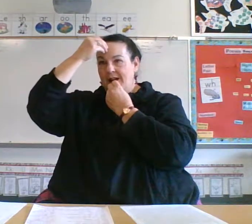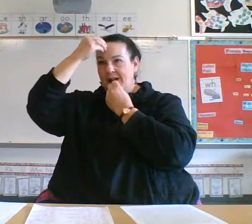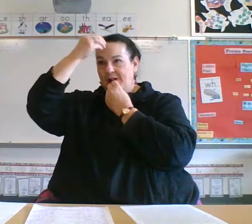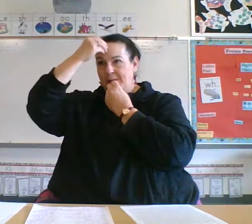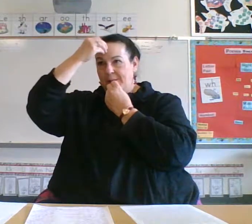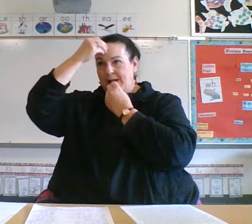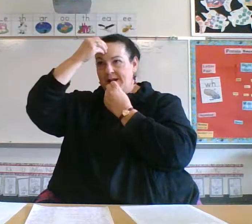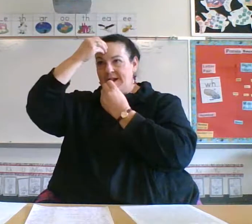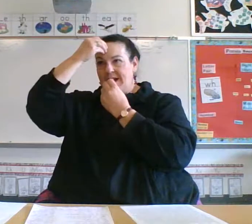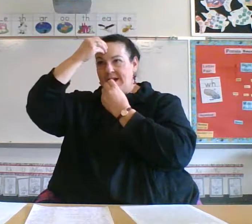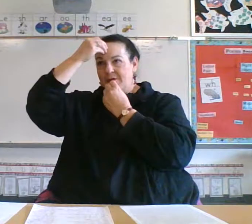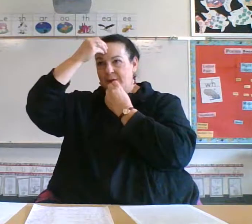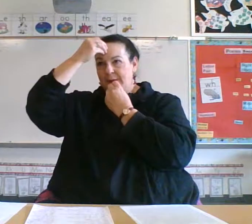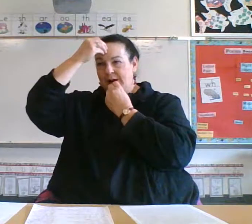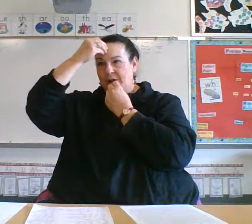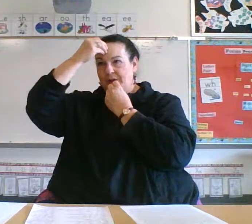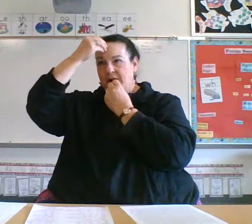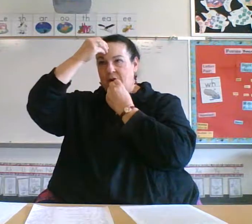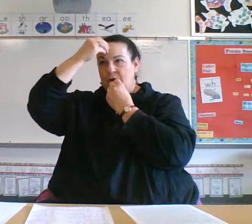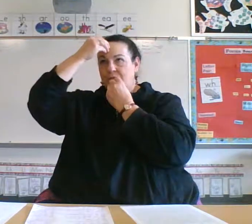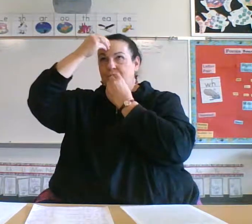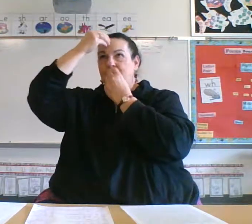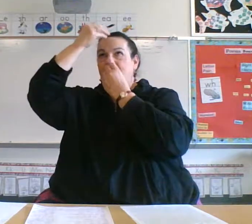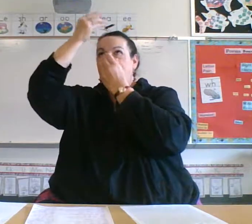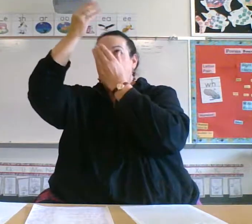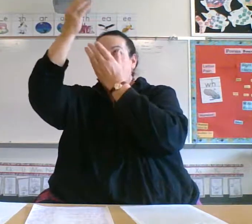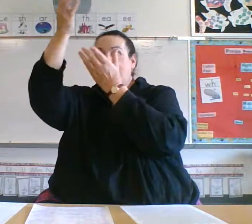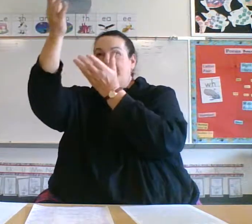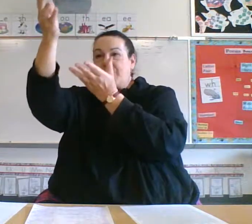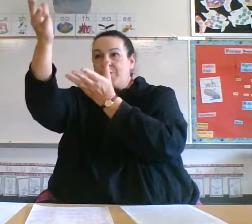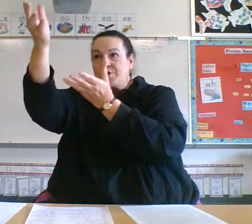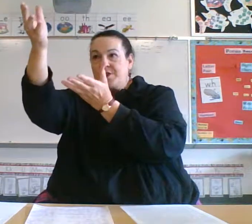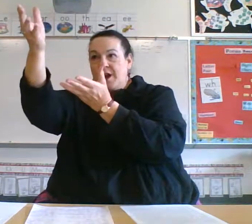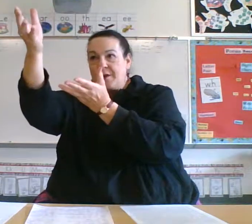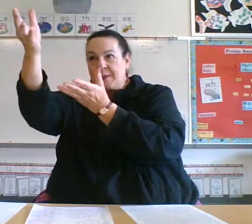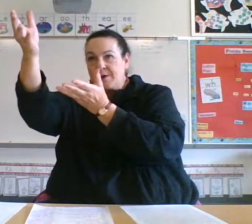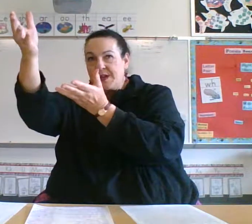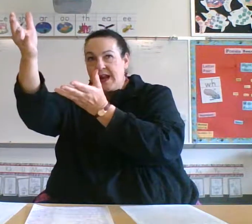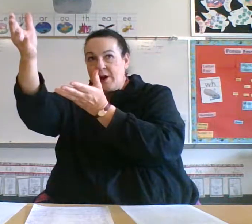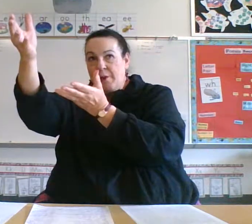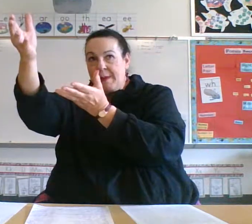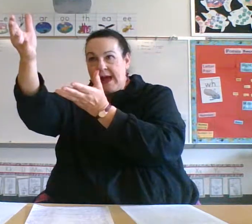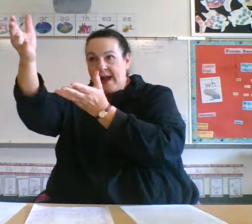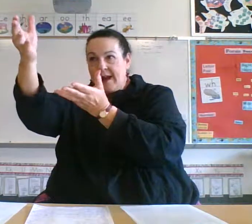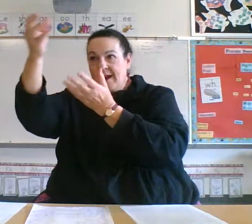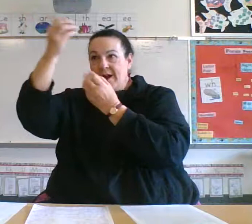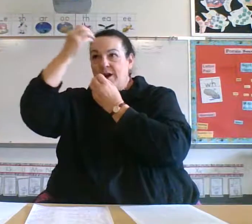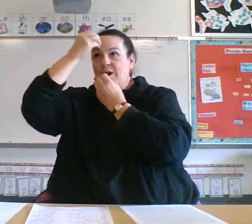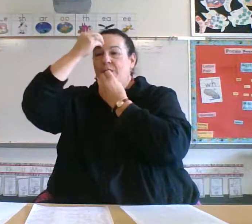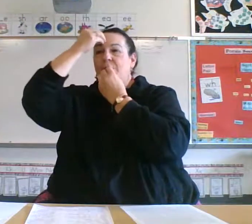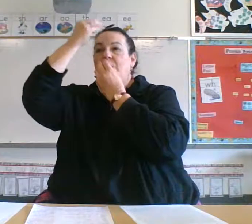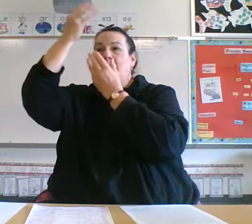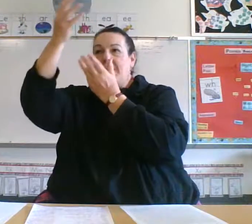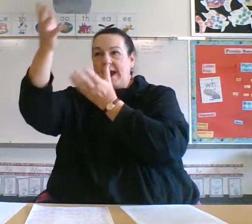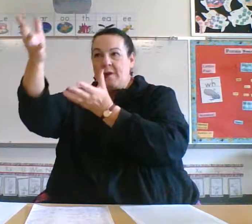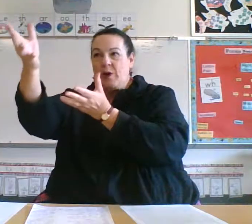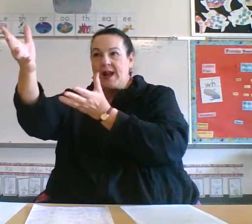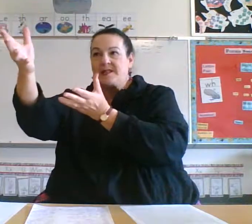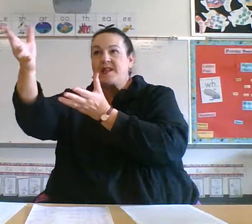Your mind and your mouth are going to give over to the other person and obey. Obey. What I say and